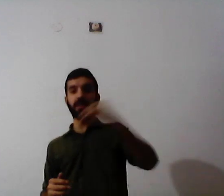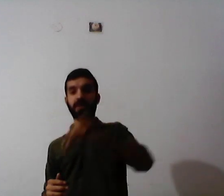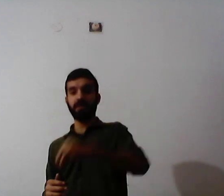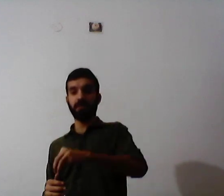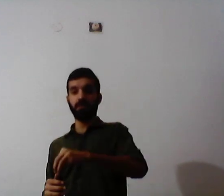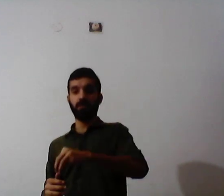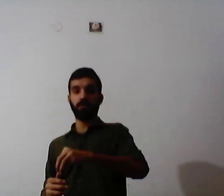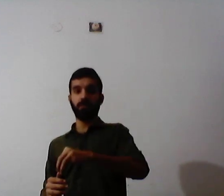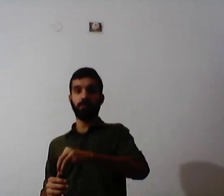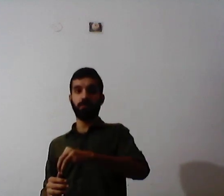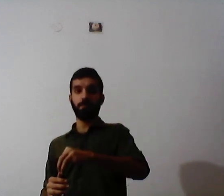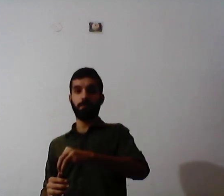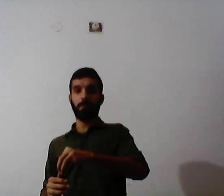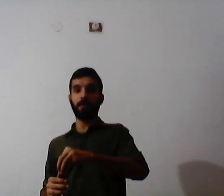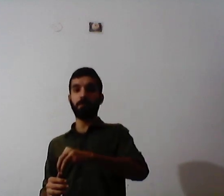is